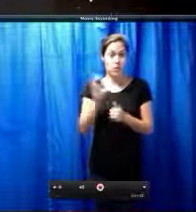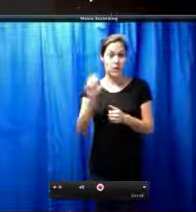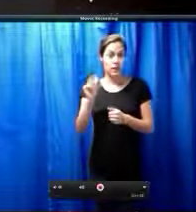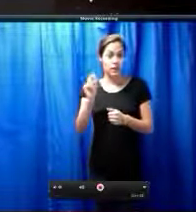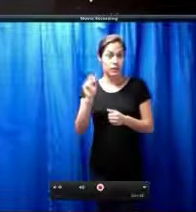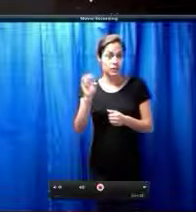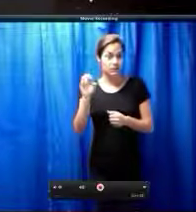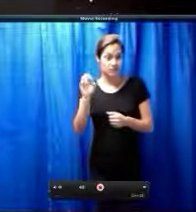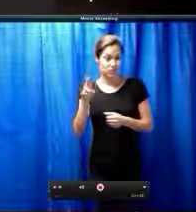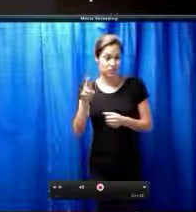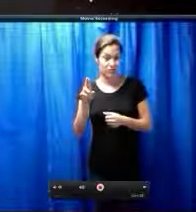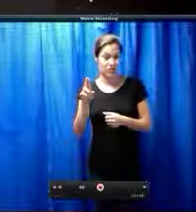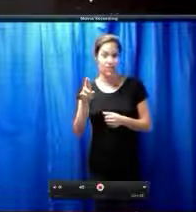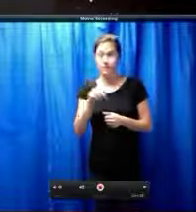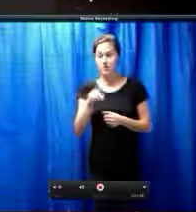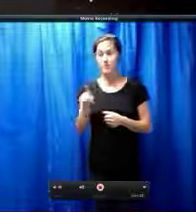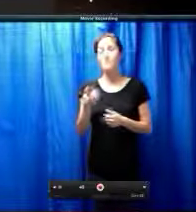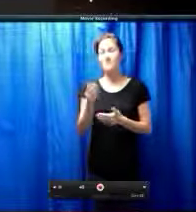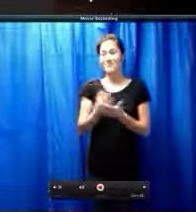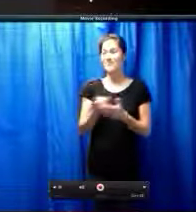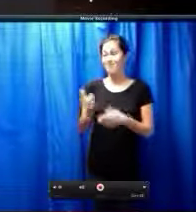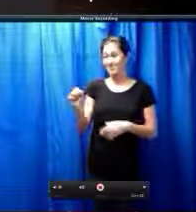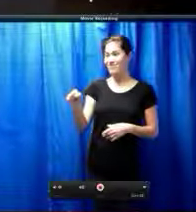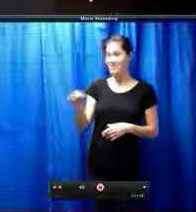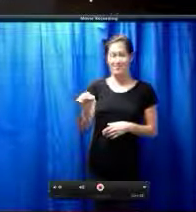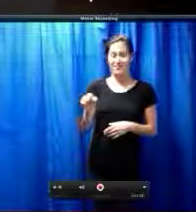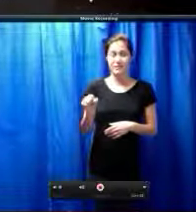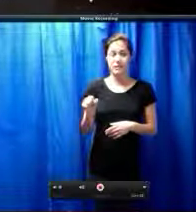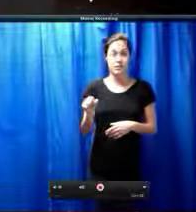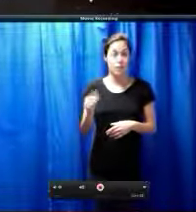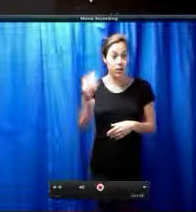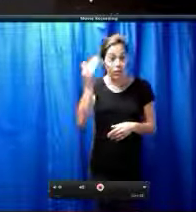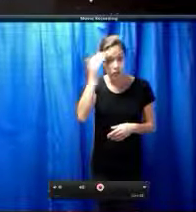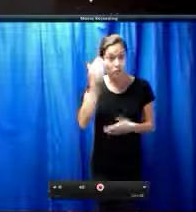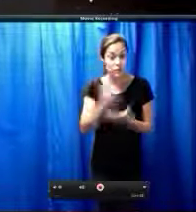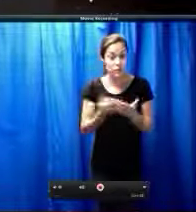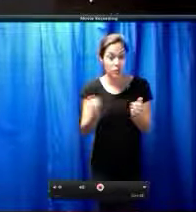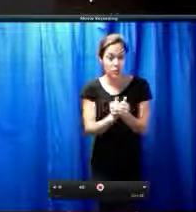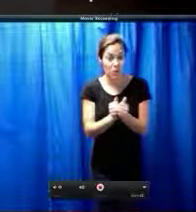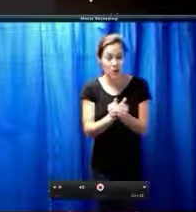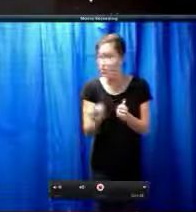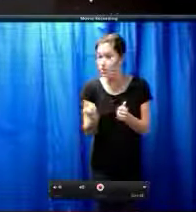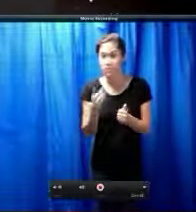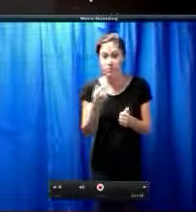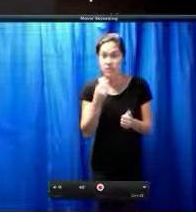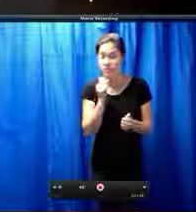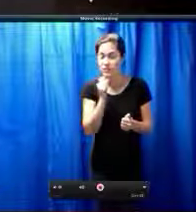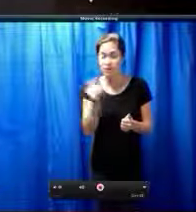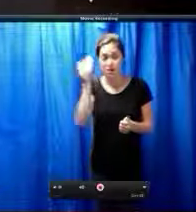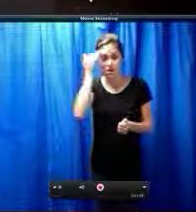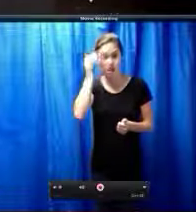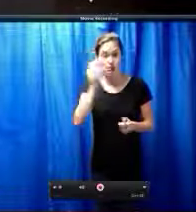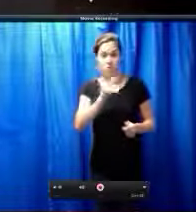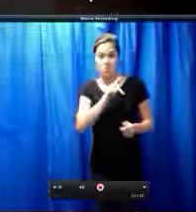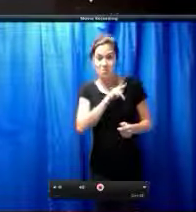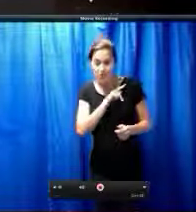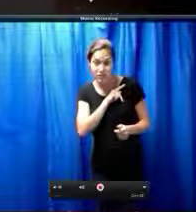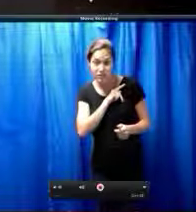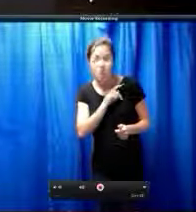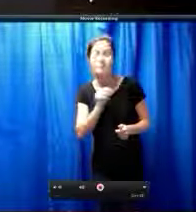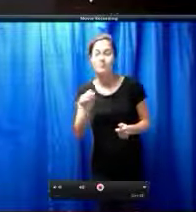Quite a few of you, huh? Known of anyone with cancer that you didn't know personally? How many of you have known that there's such a thing as oral